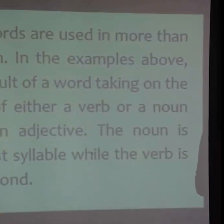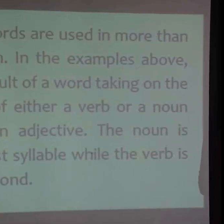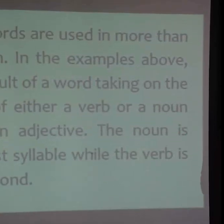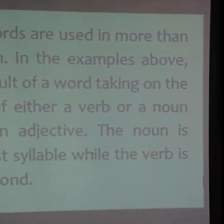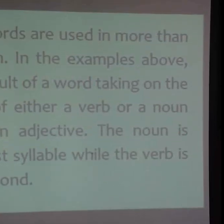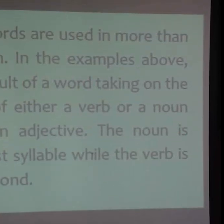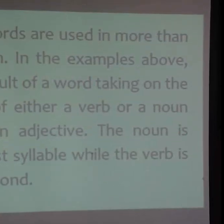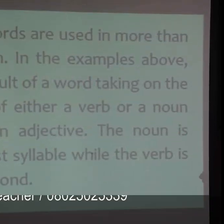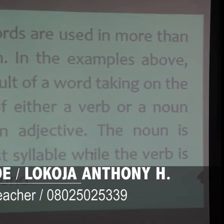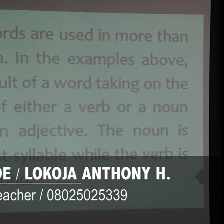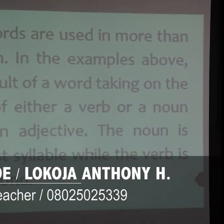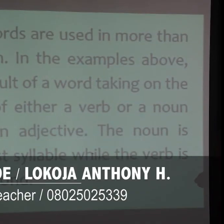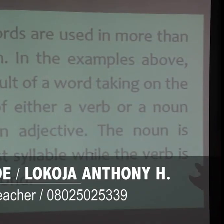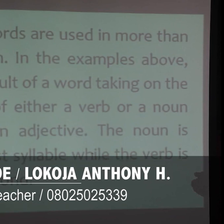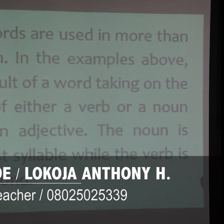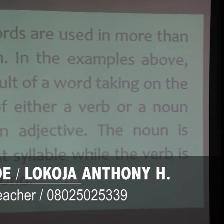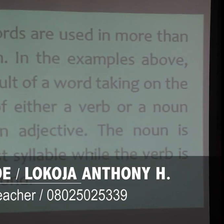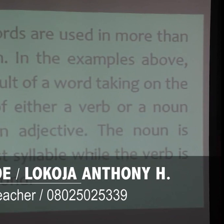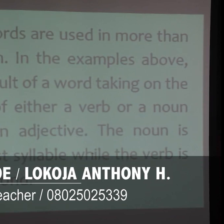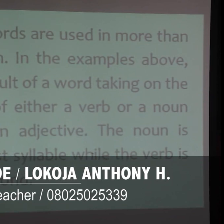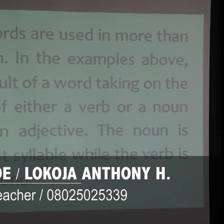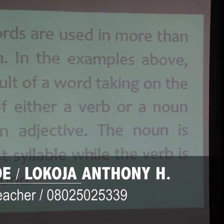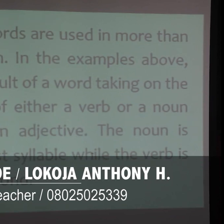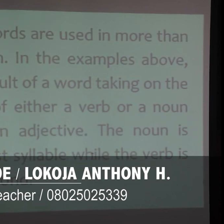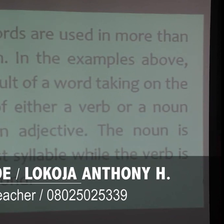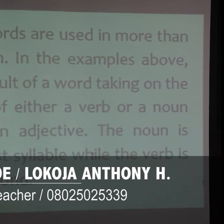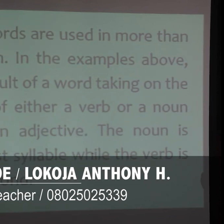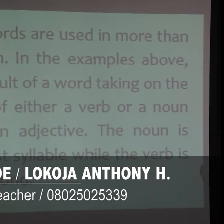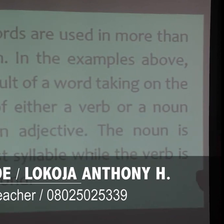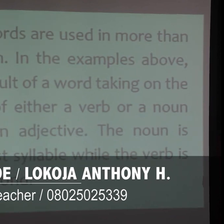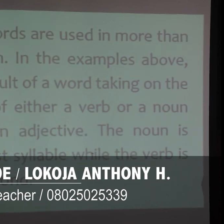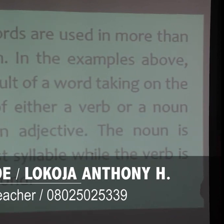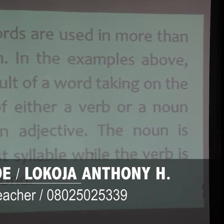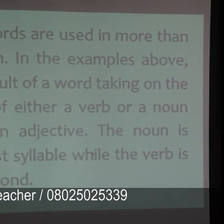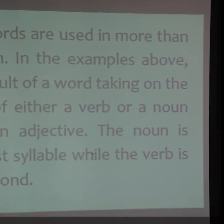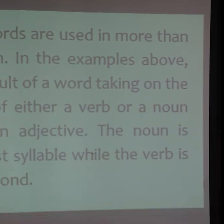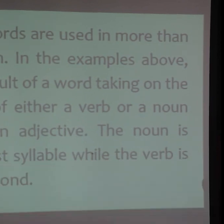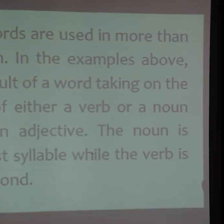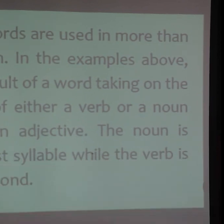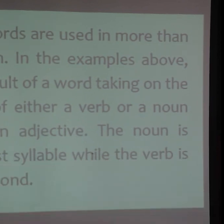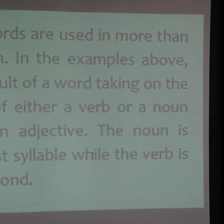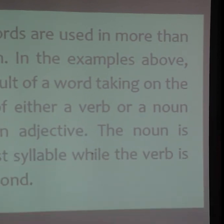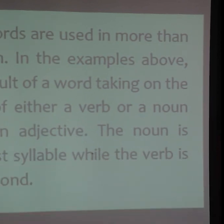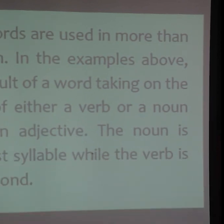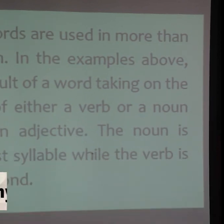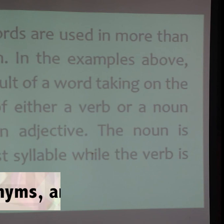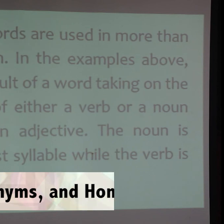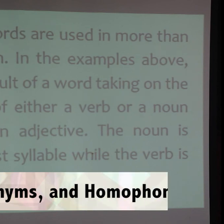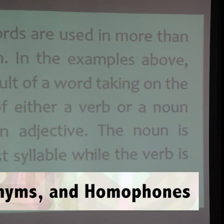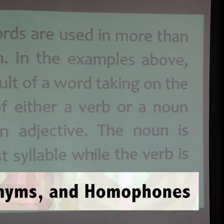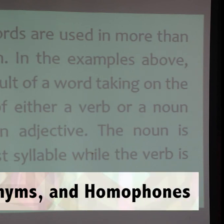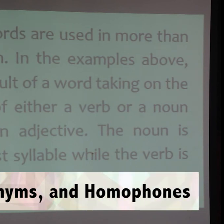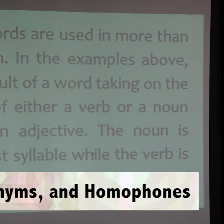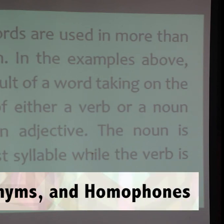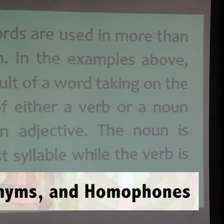of speech. In the examples above, the words are a result of a word taking on the grammatical role of either a